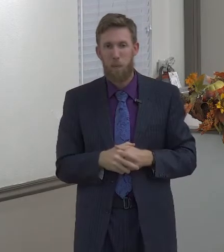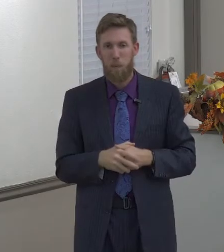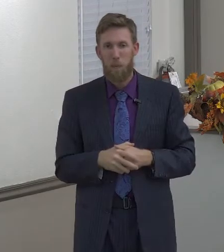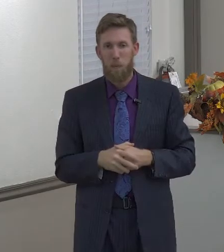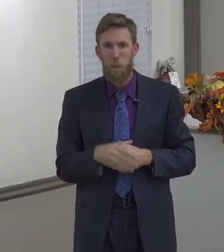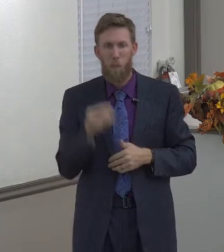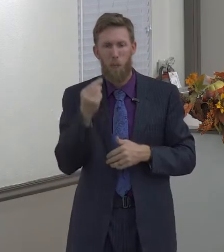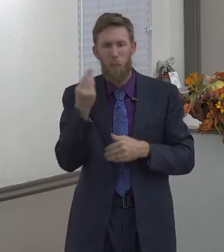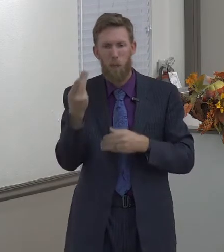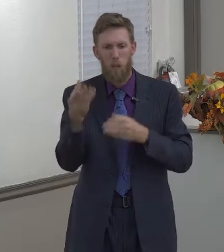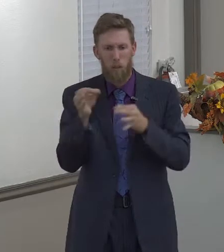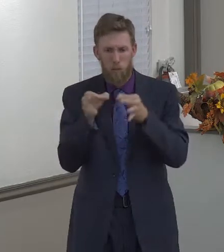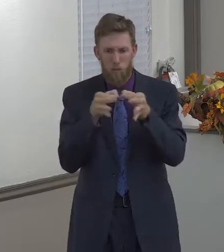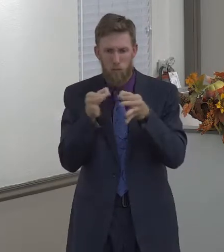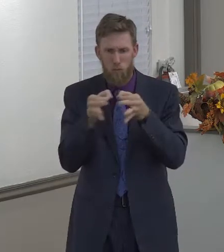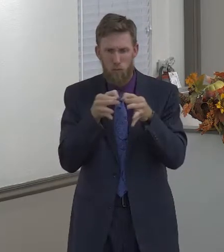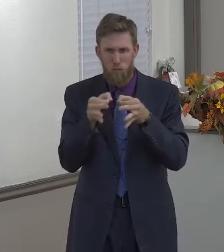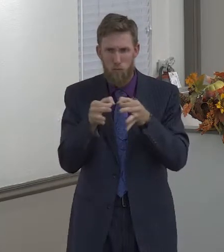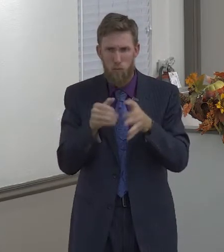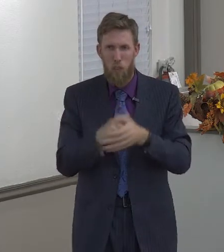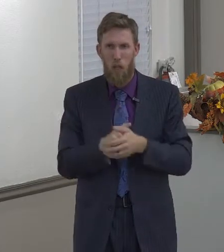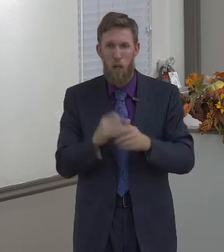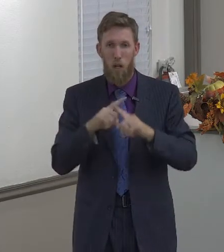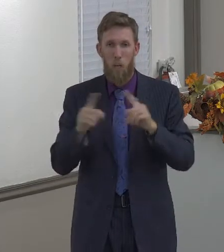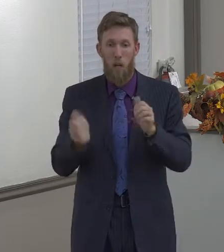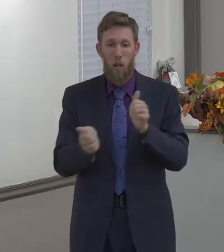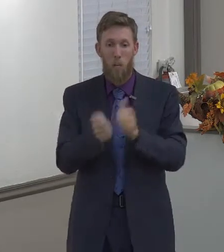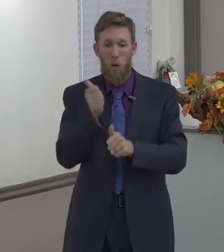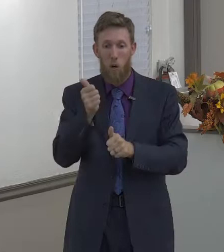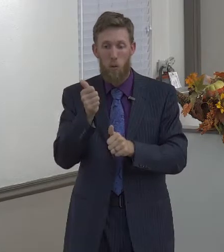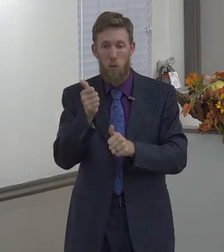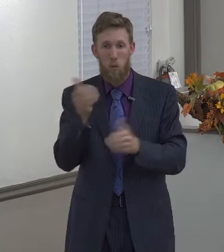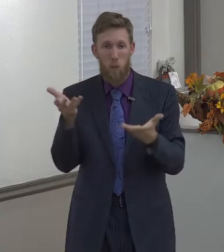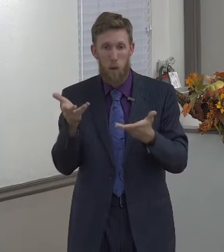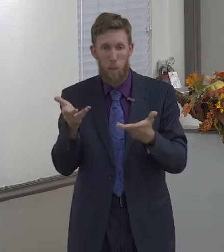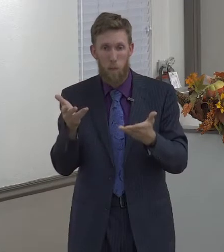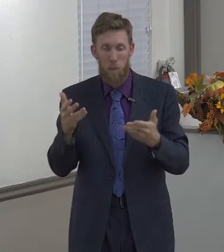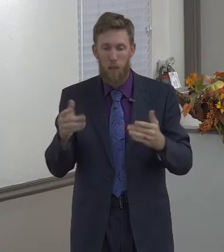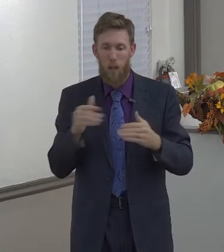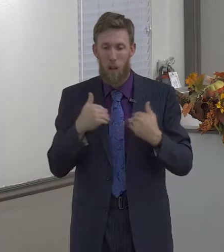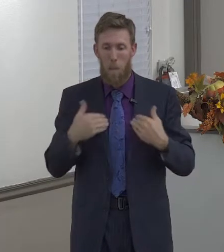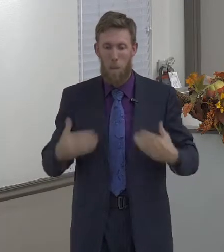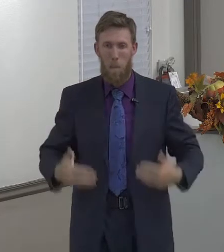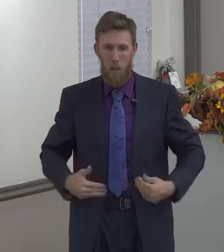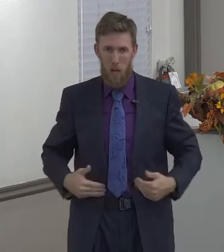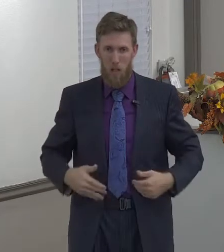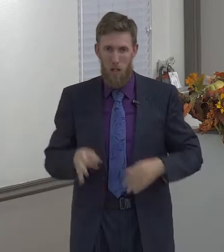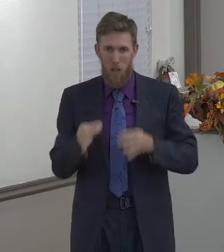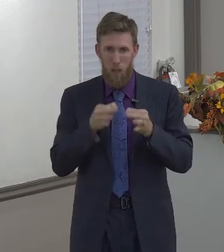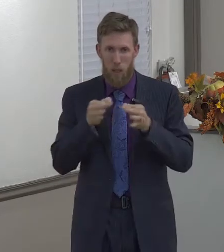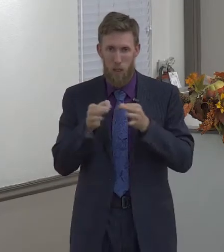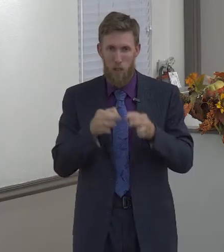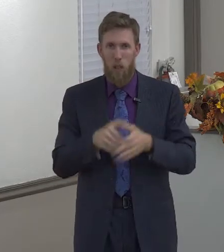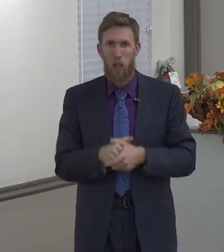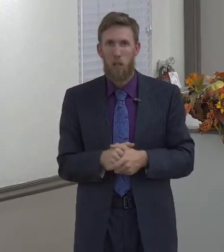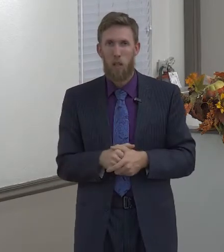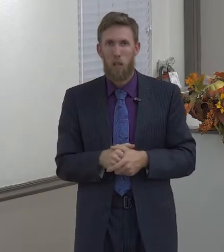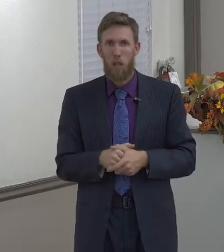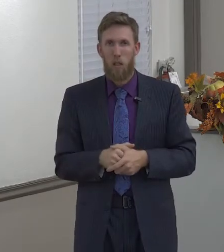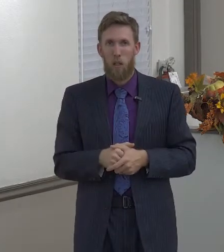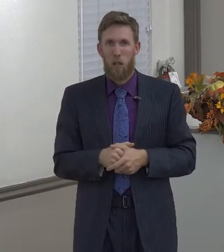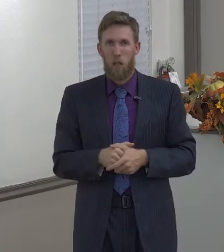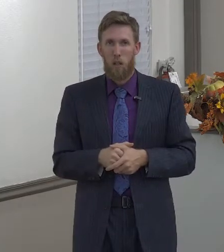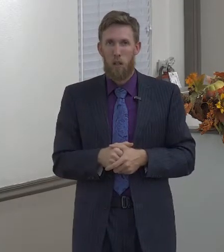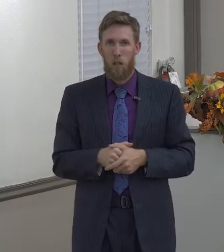described here, uses the body, and it helps us understand several things. There's a handful of points here. We're going to go